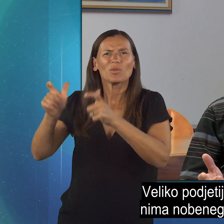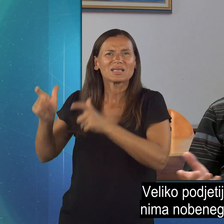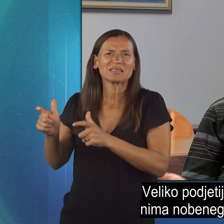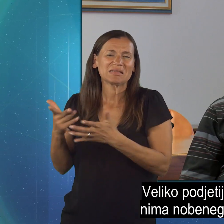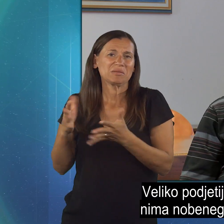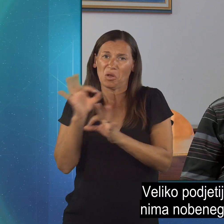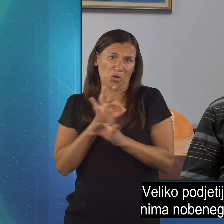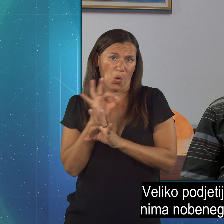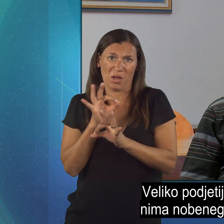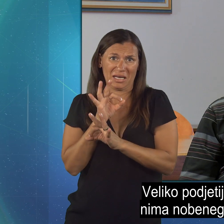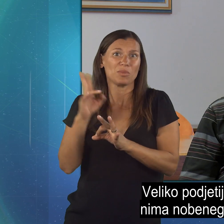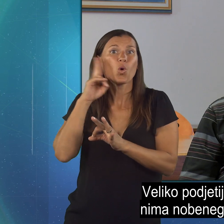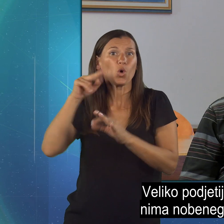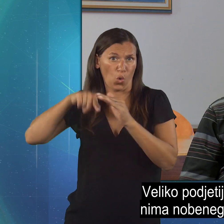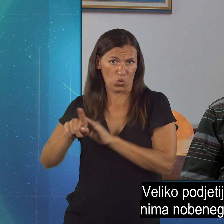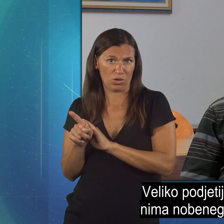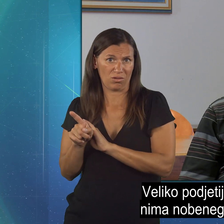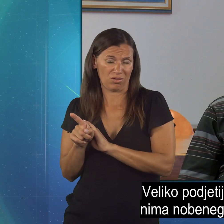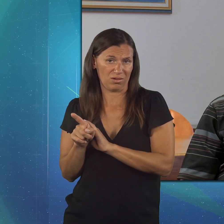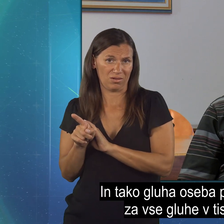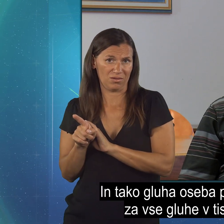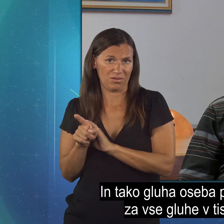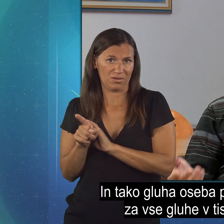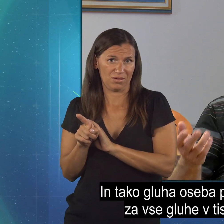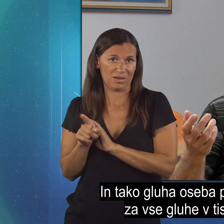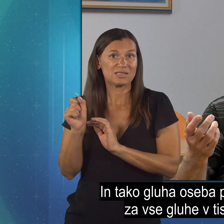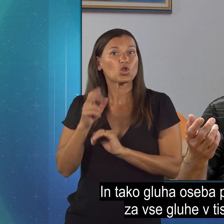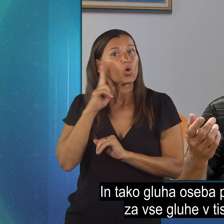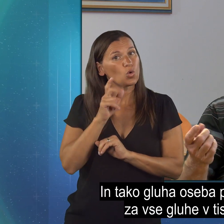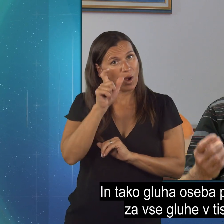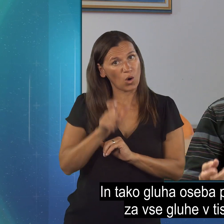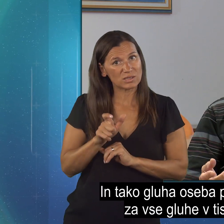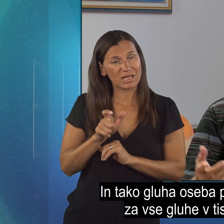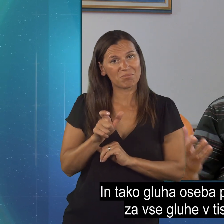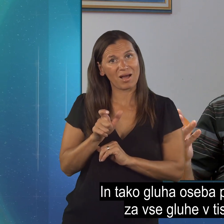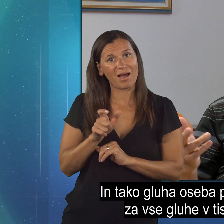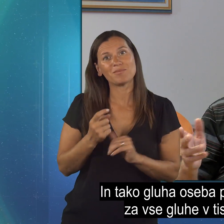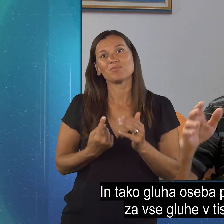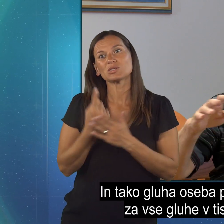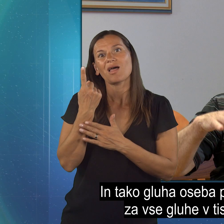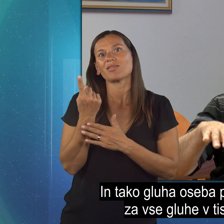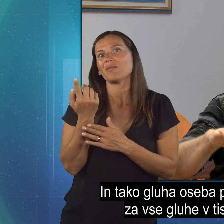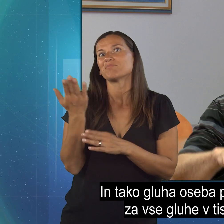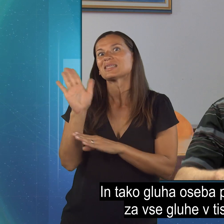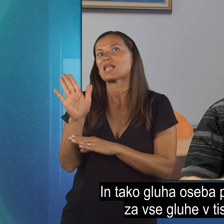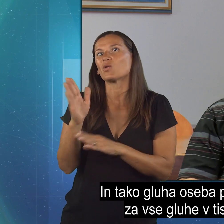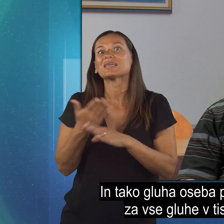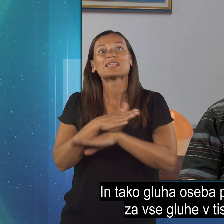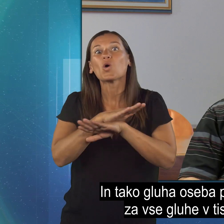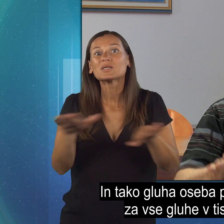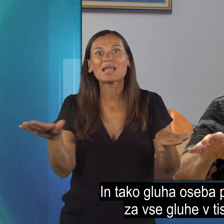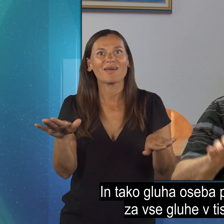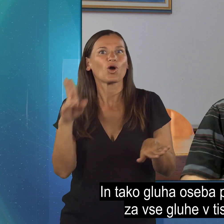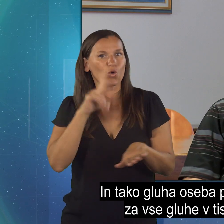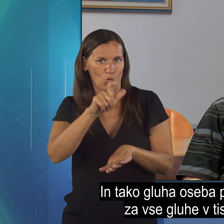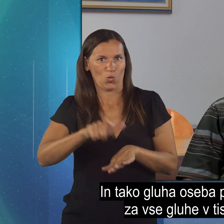Many businesses don't have anyone who is deaf in the business. And so the deaf person becomes a representative for all deaf